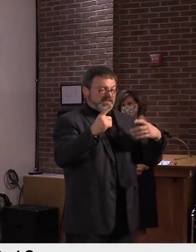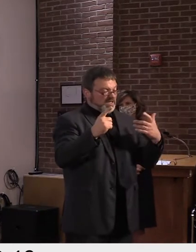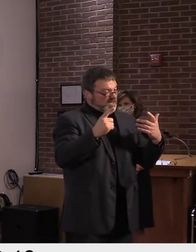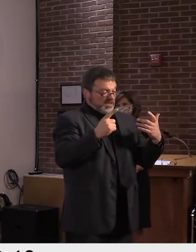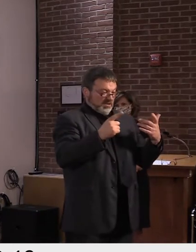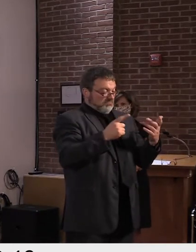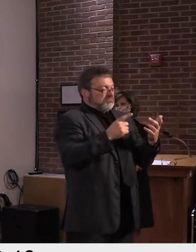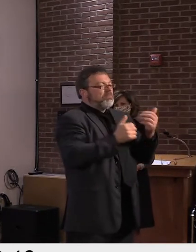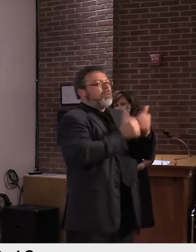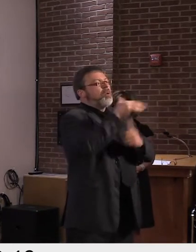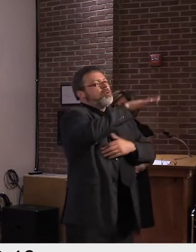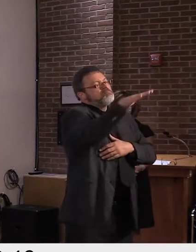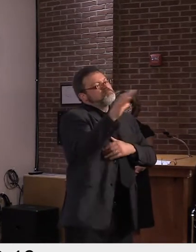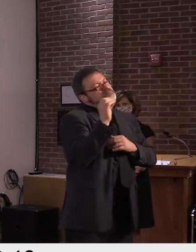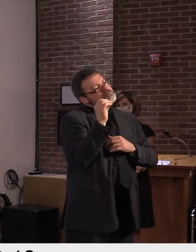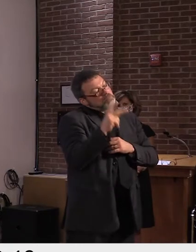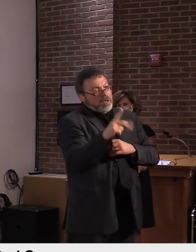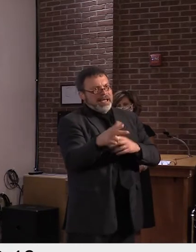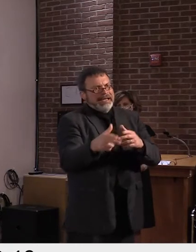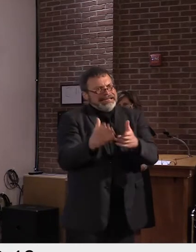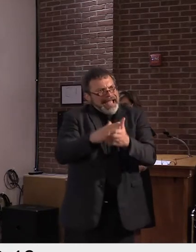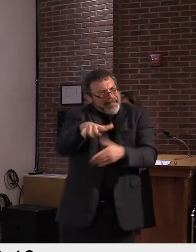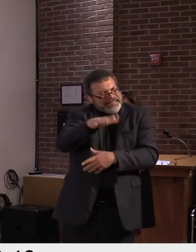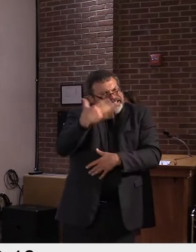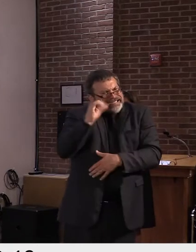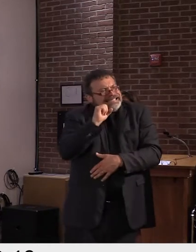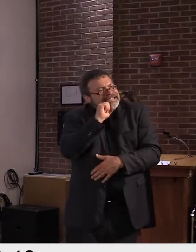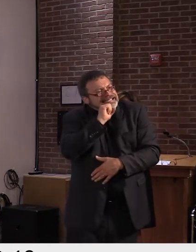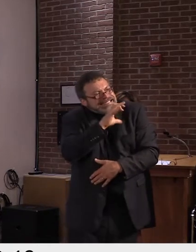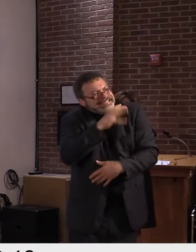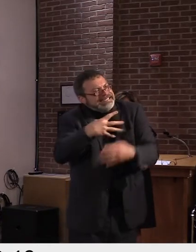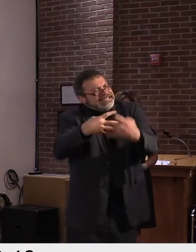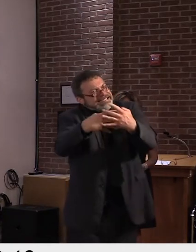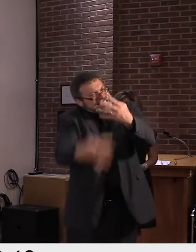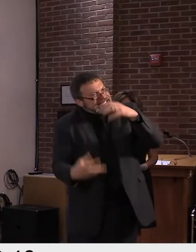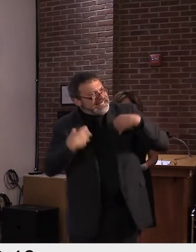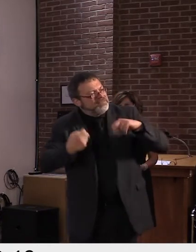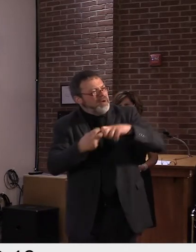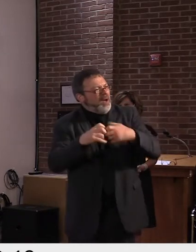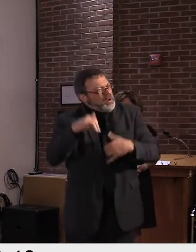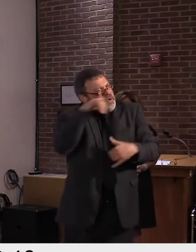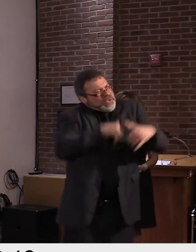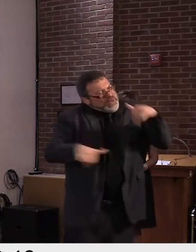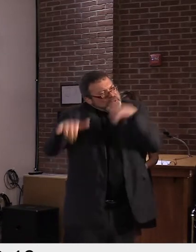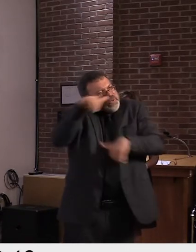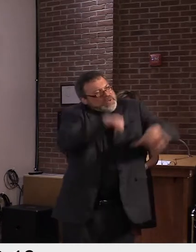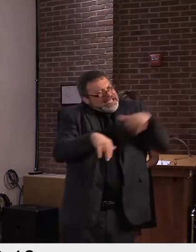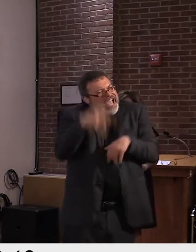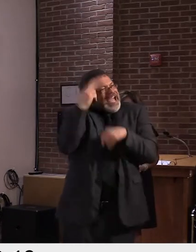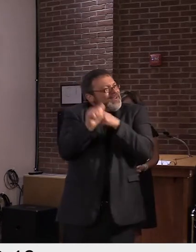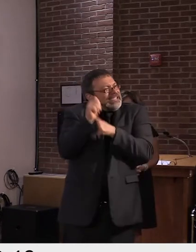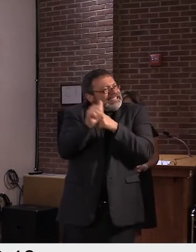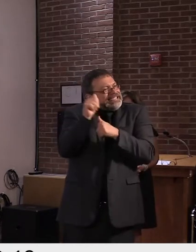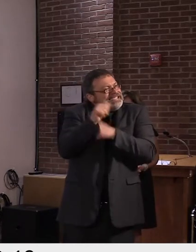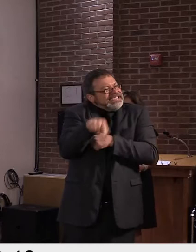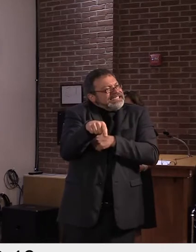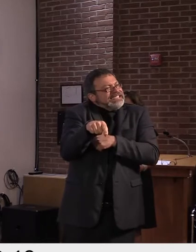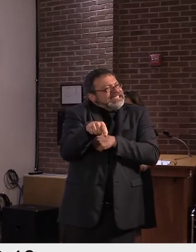suppressed immunity. As of today, 56 of our fellow Vermonters and more than